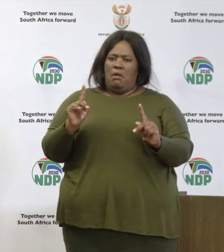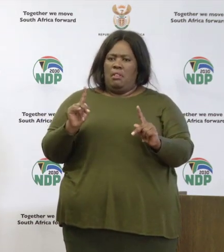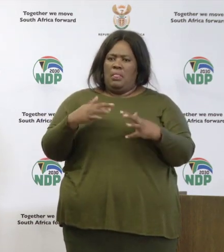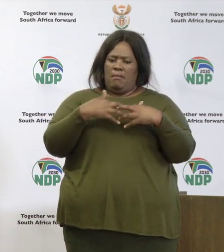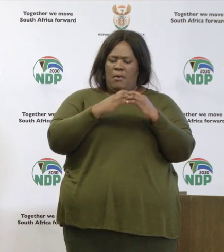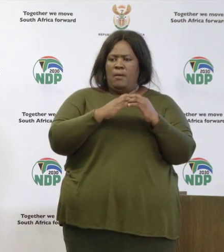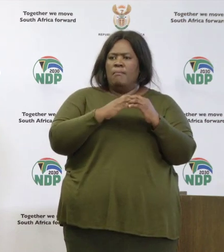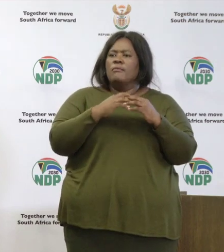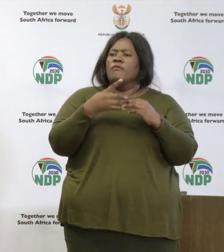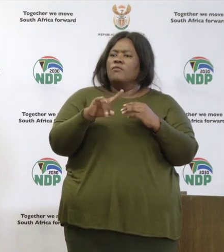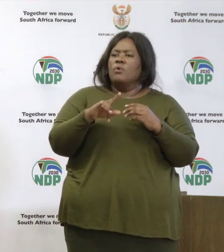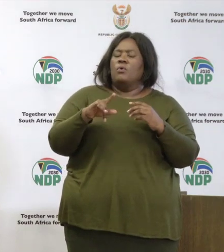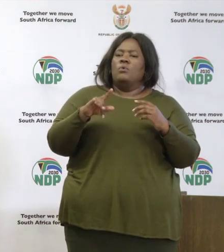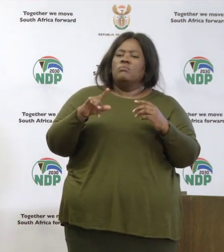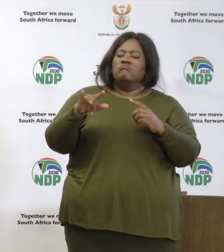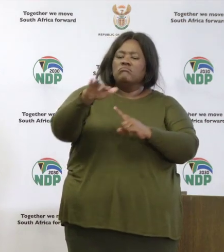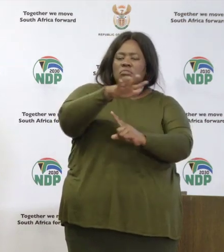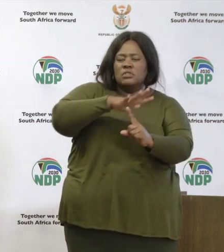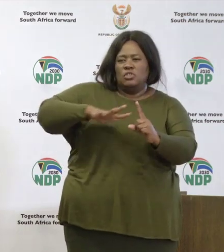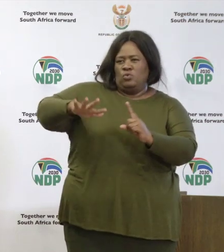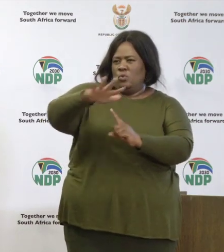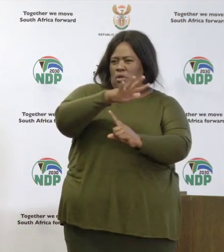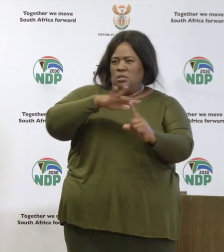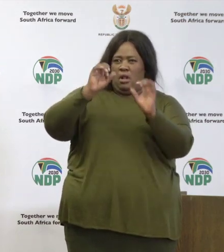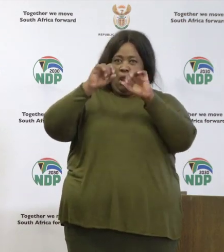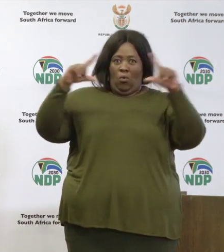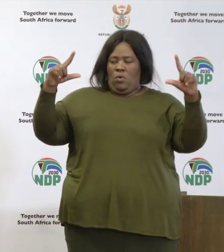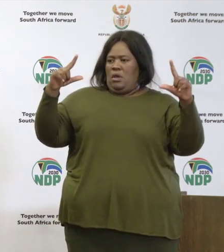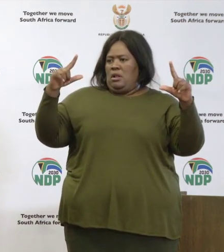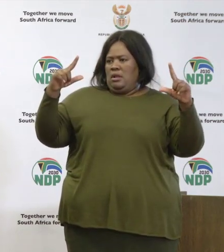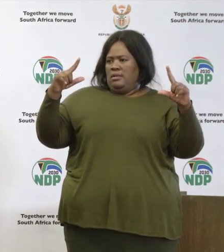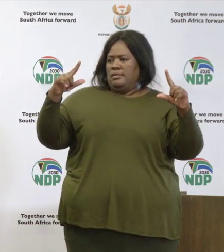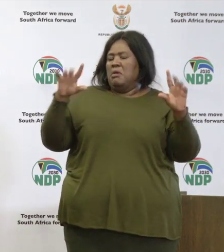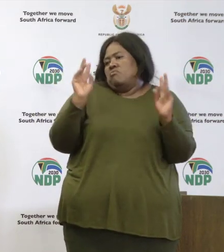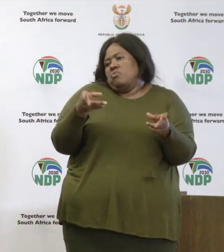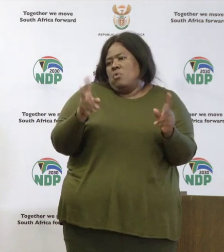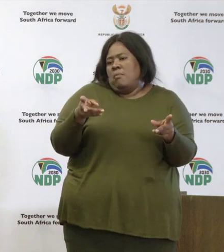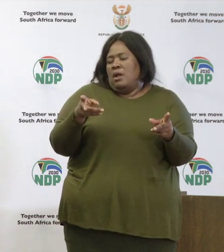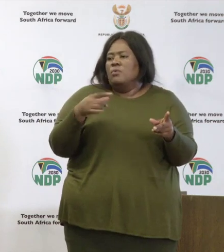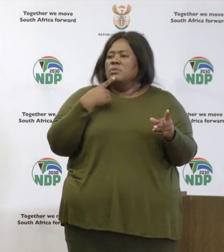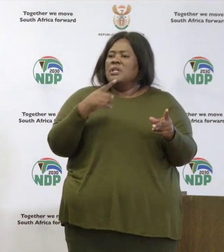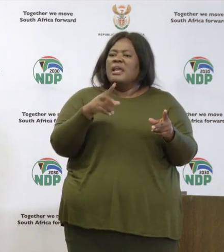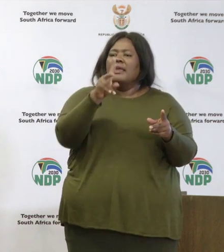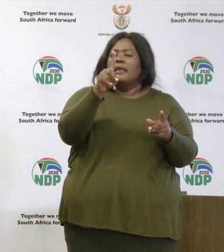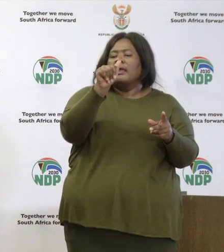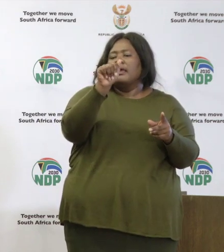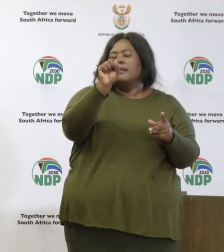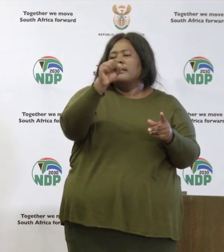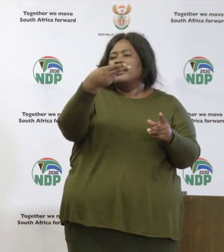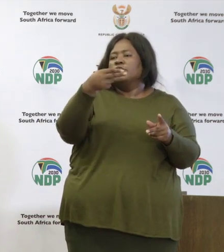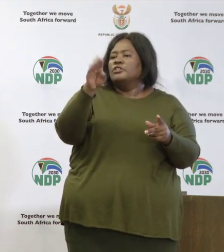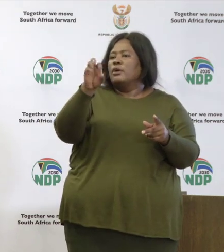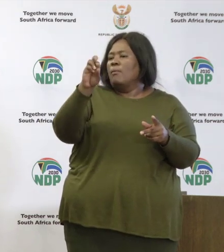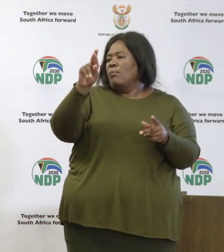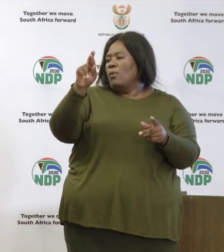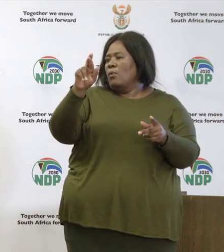Core Situational Awareness Platform. In ordinary language, we call this the dashboard, which tells us